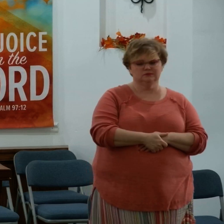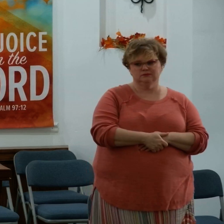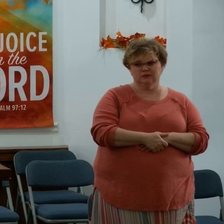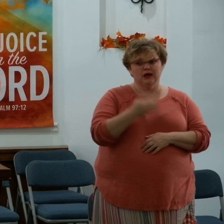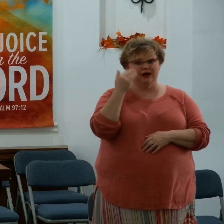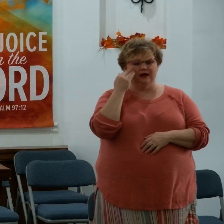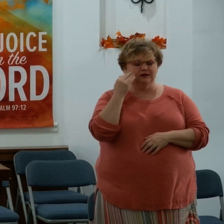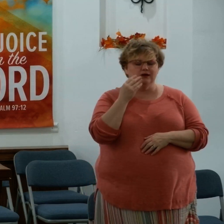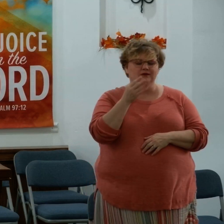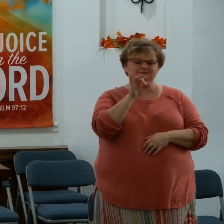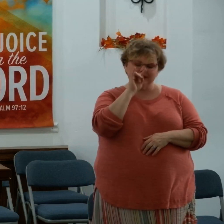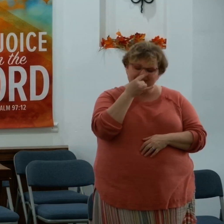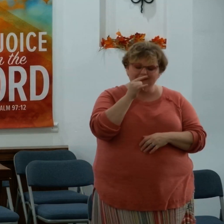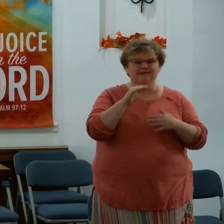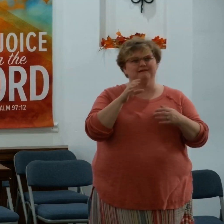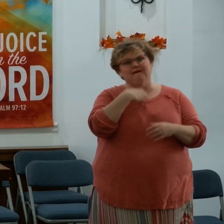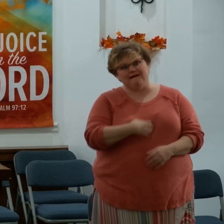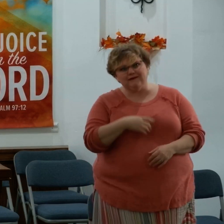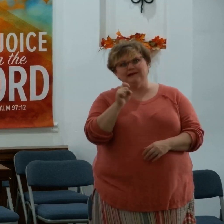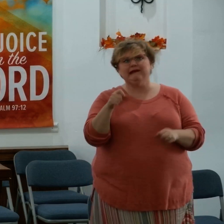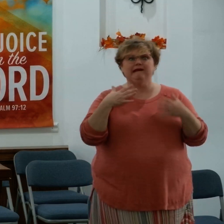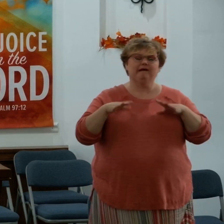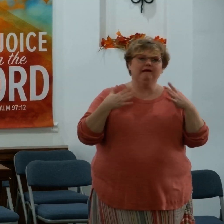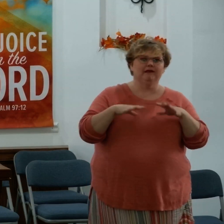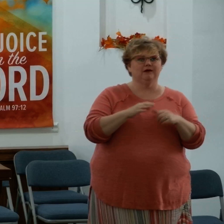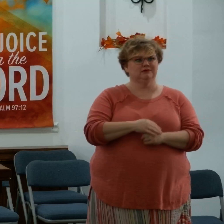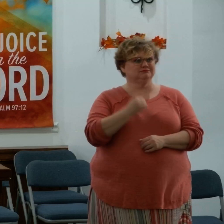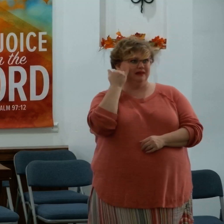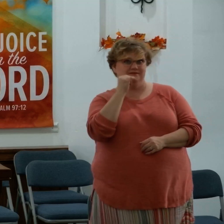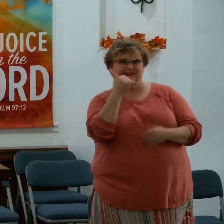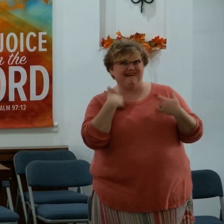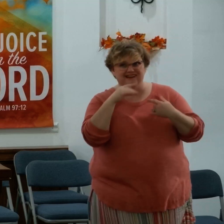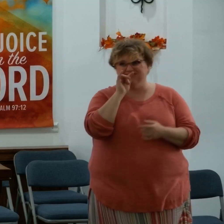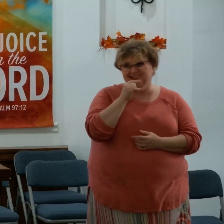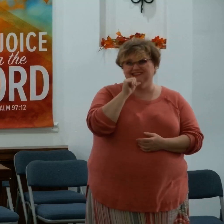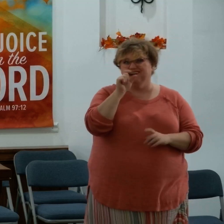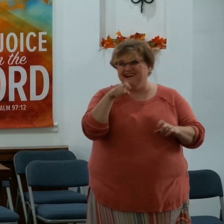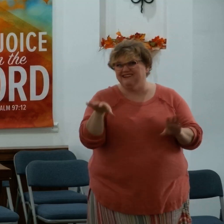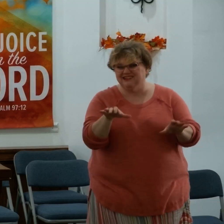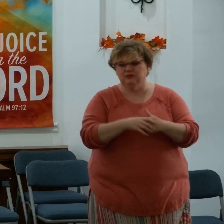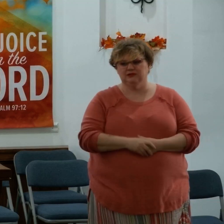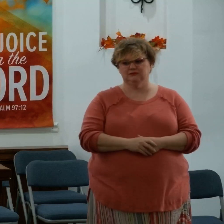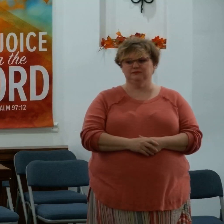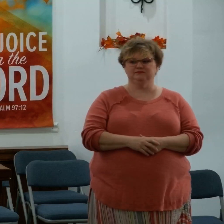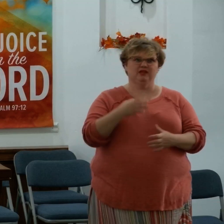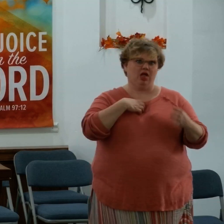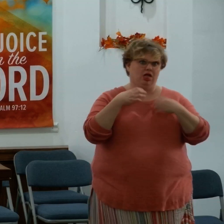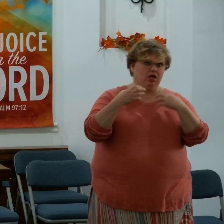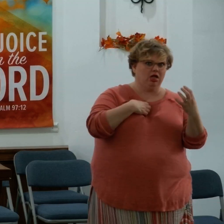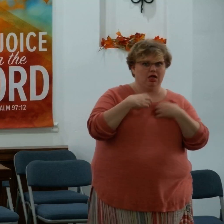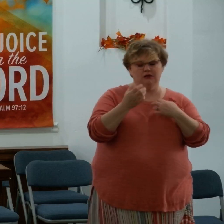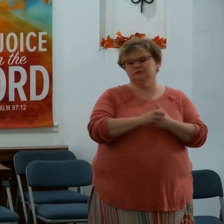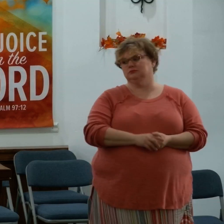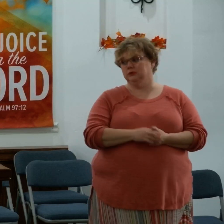kids are hungry and you need clothes. I got to do this. Wasn't for all you kids, I wouldn't have to do that. Mumble, grumble, no. Some